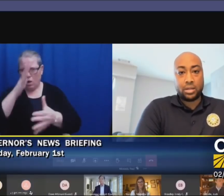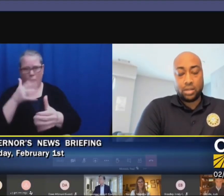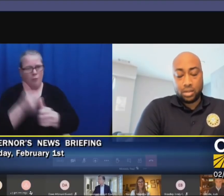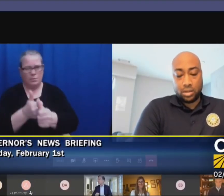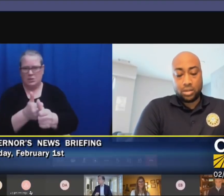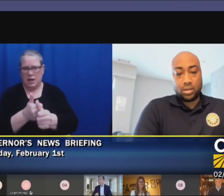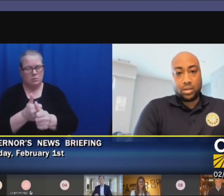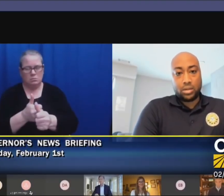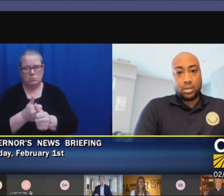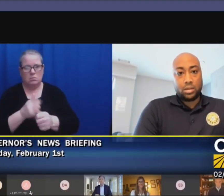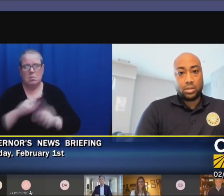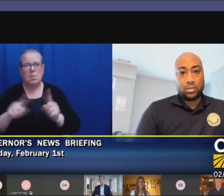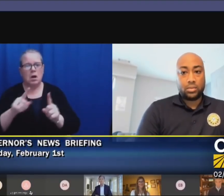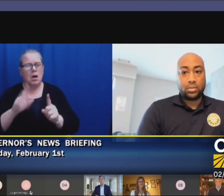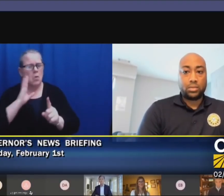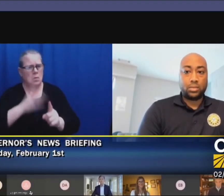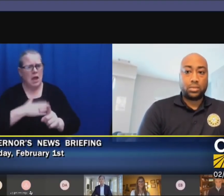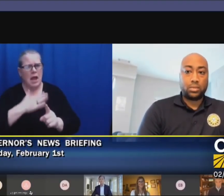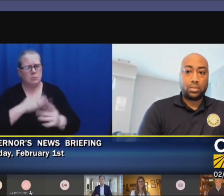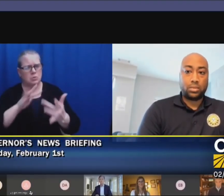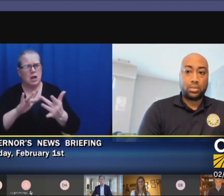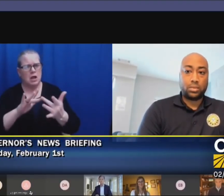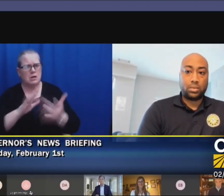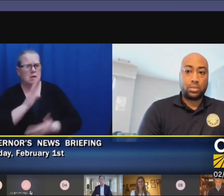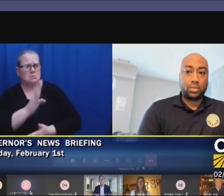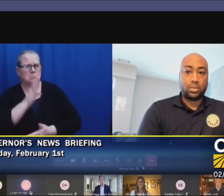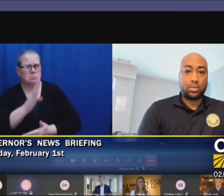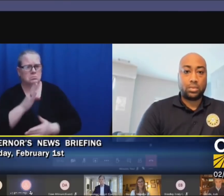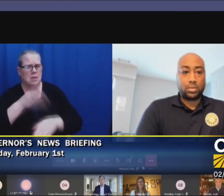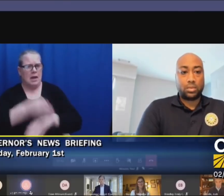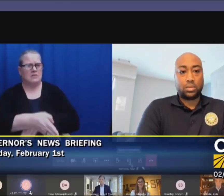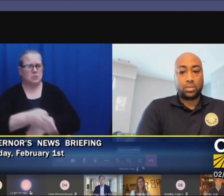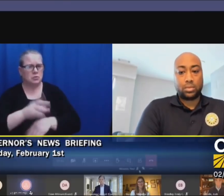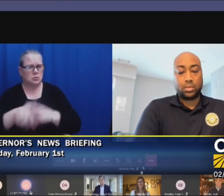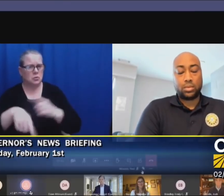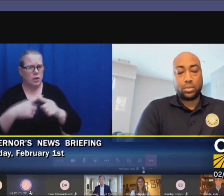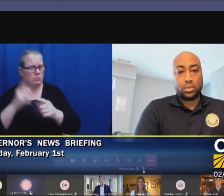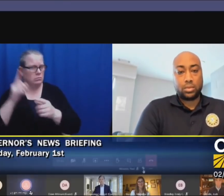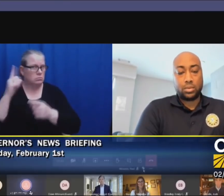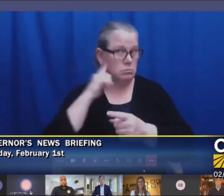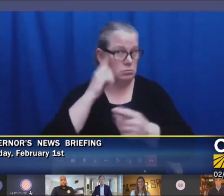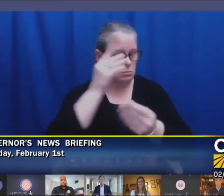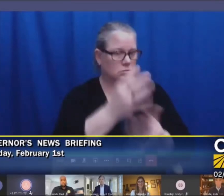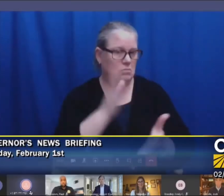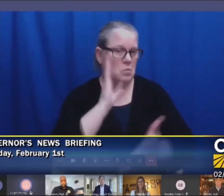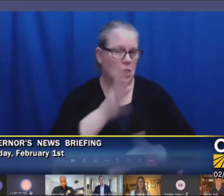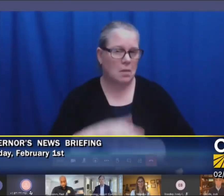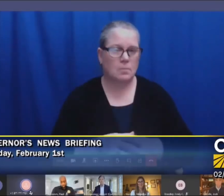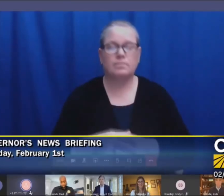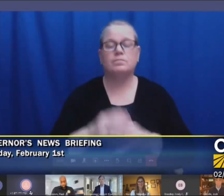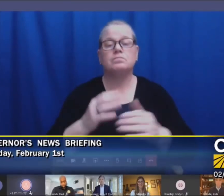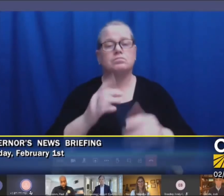that matter. Sure. And getting back to the houses of worship,